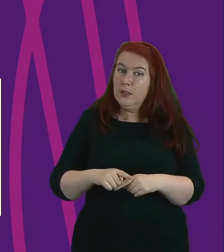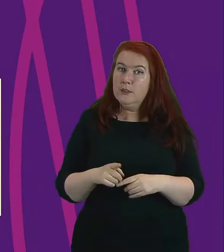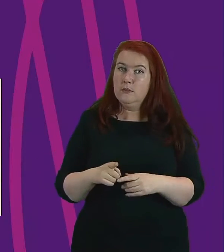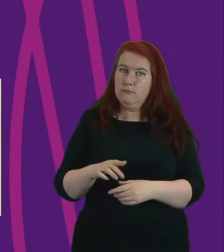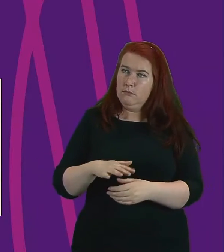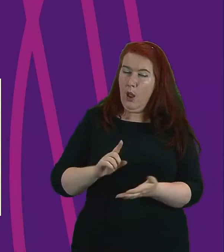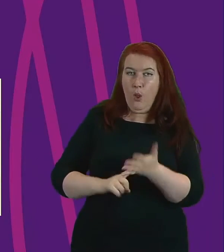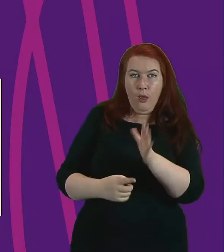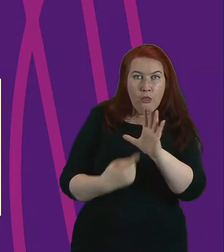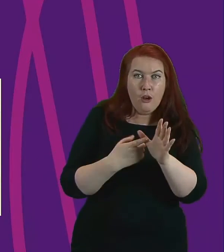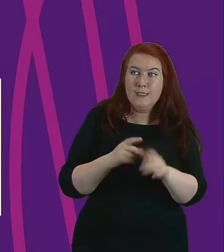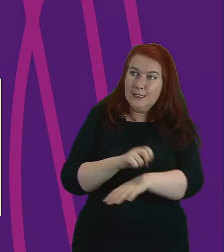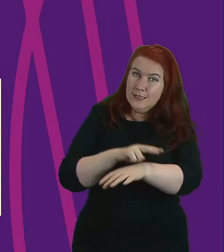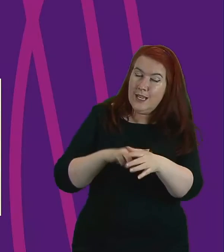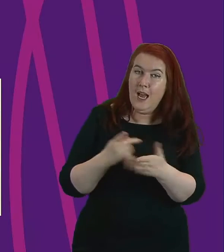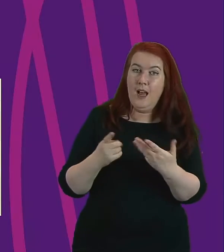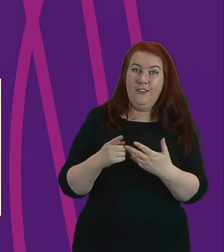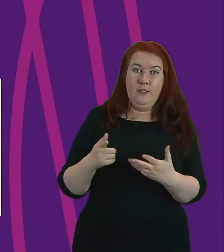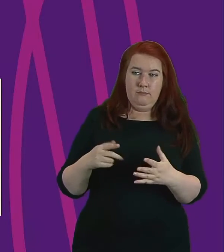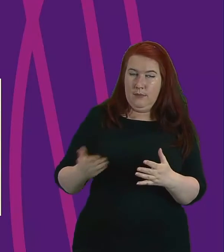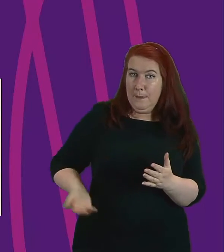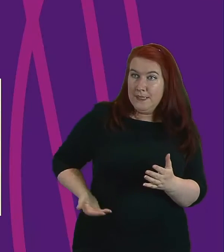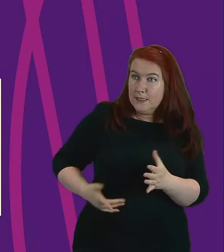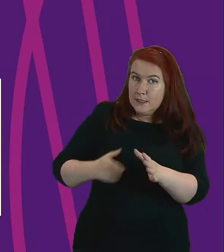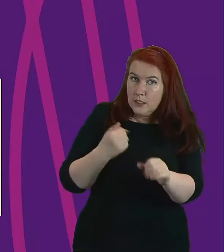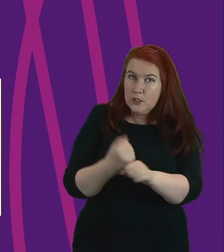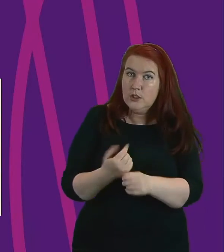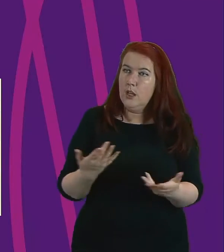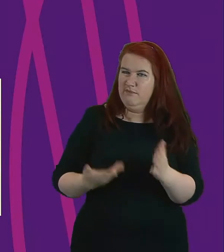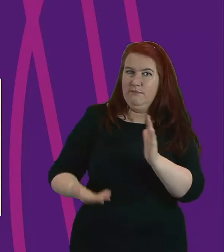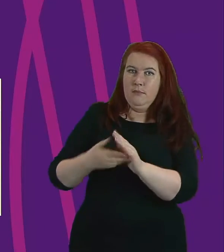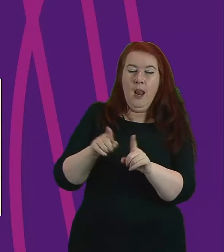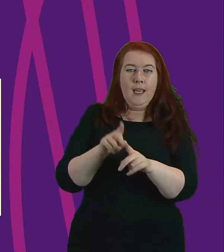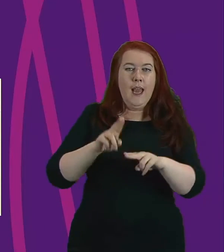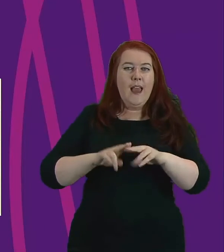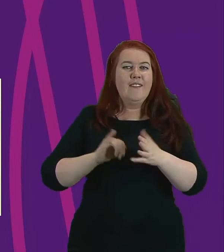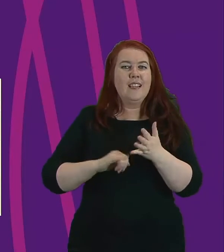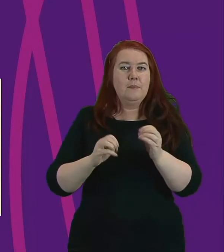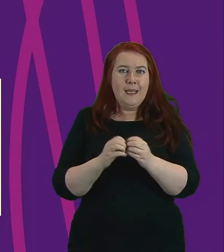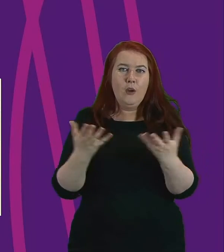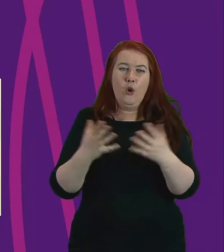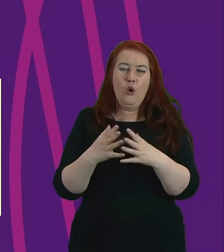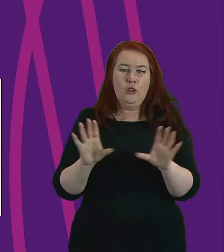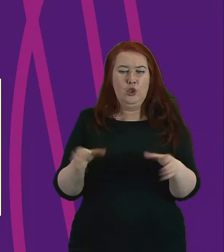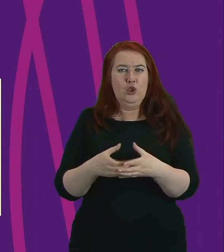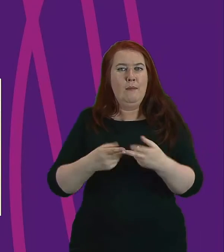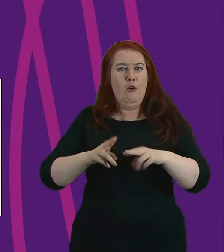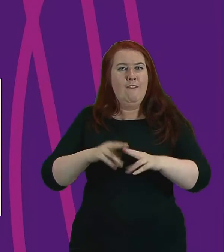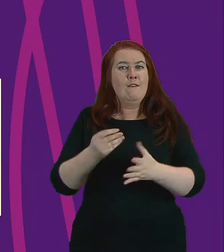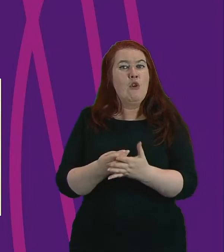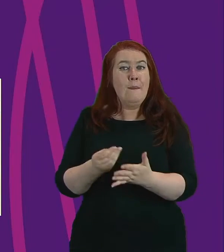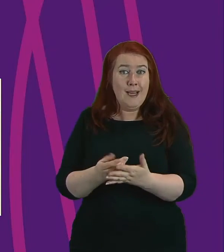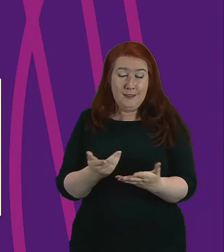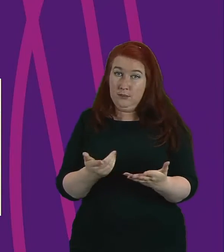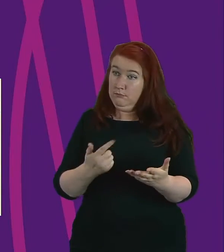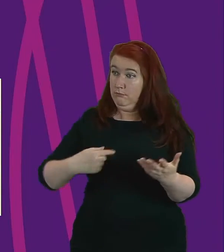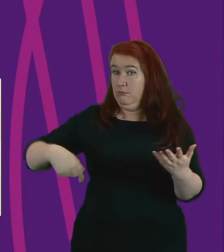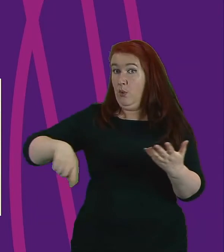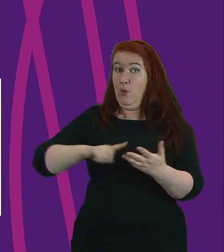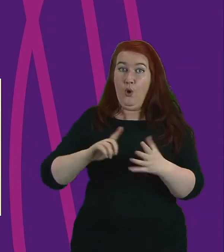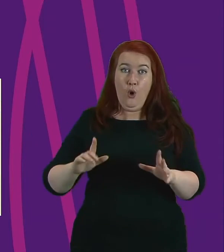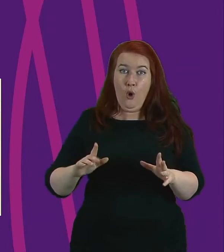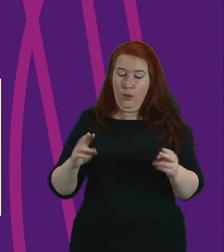agencies and representative organisations like the FSB and the Chambers of Commerce have all risen to the challenge to deliver